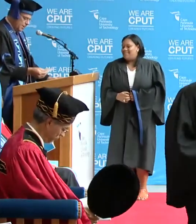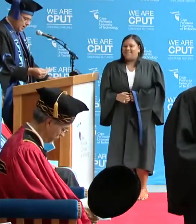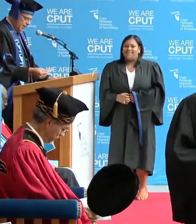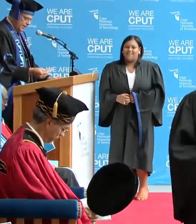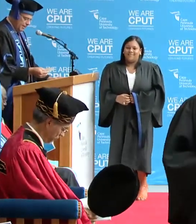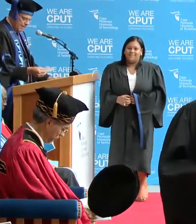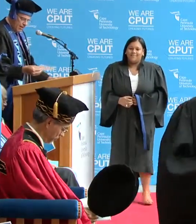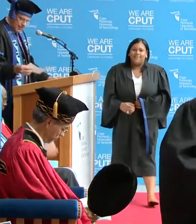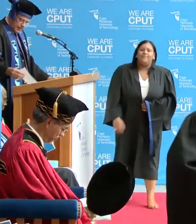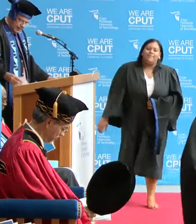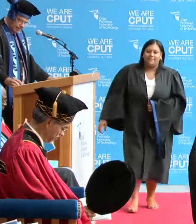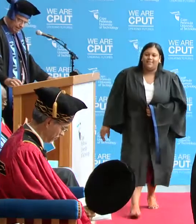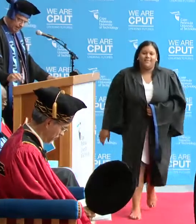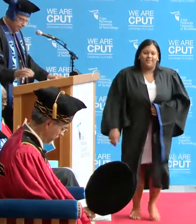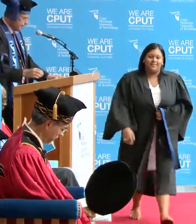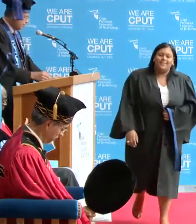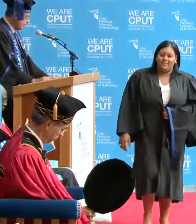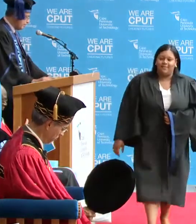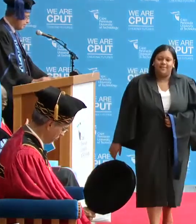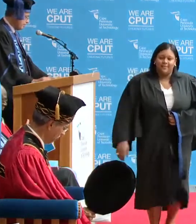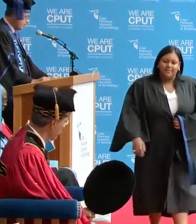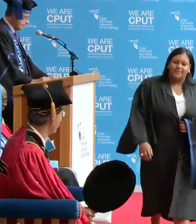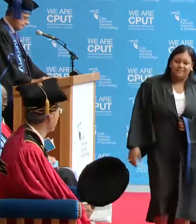Elaine Marguerite Farmer.